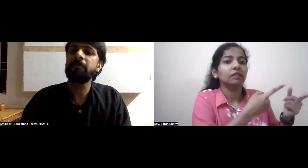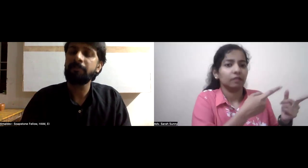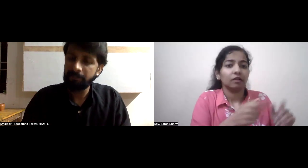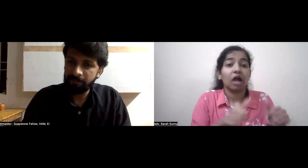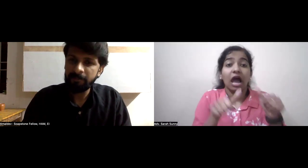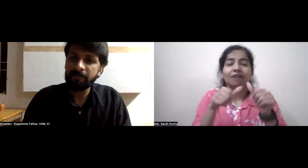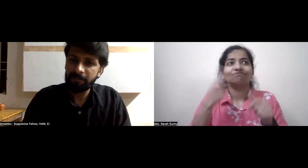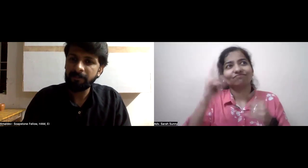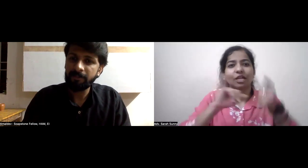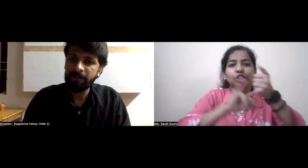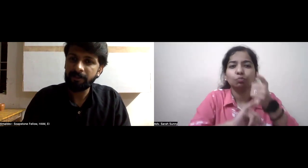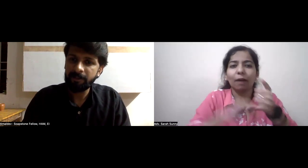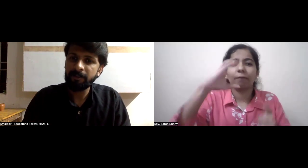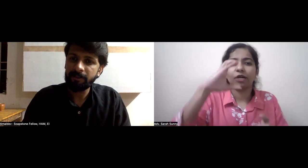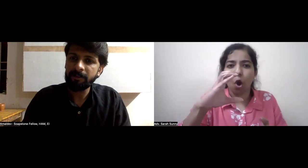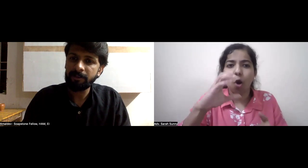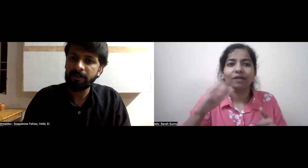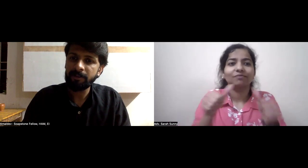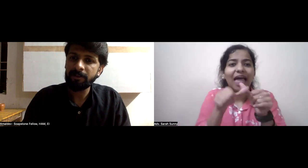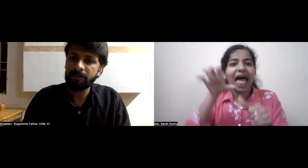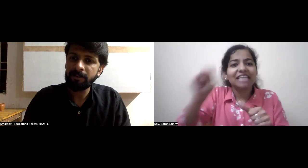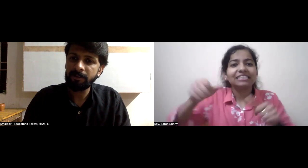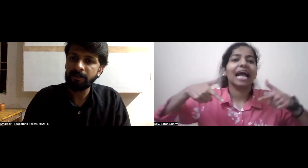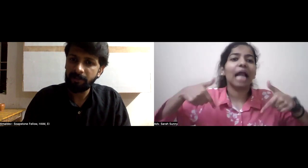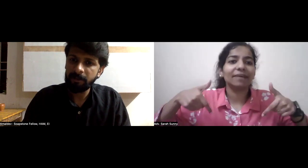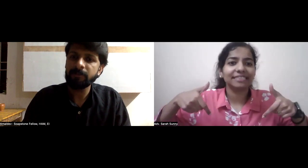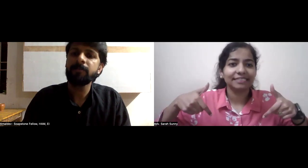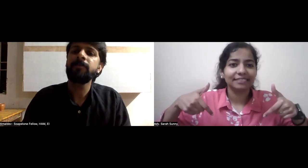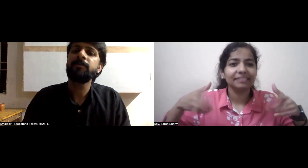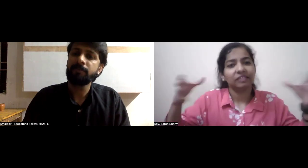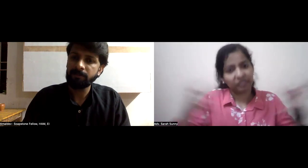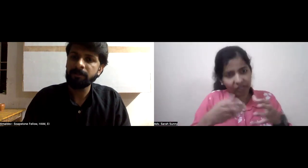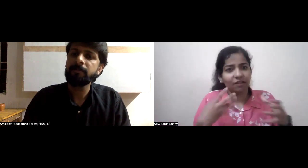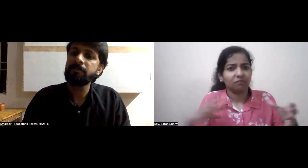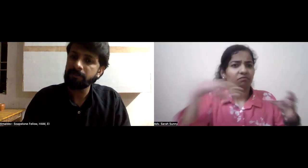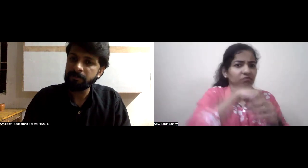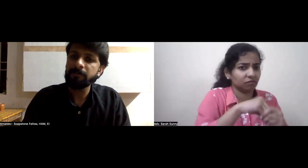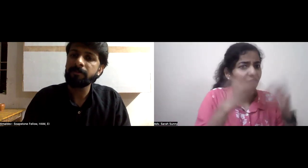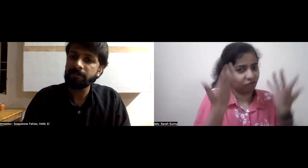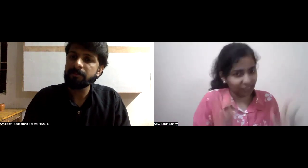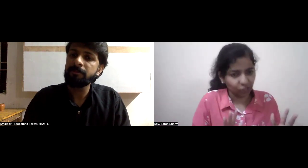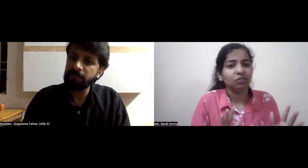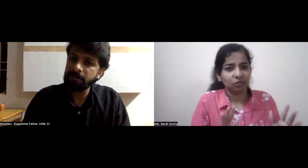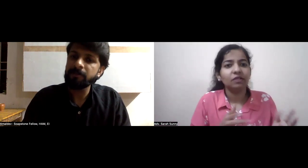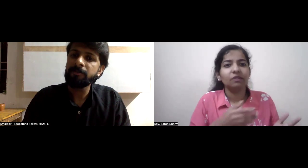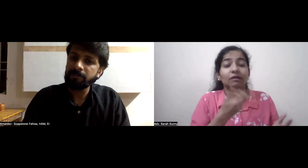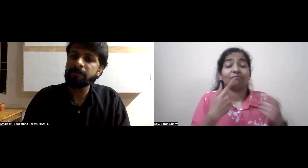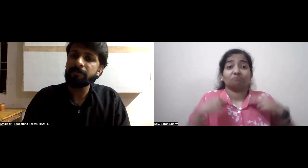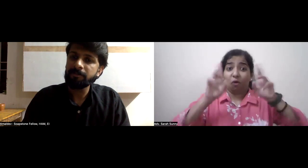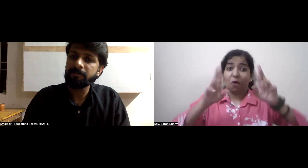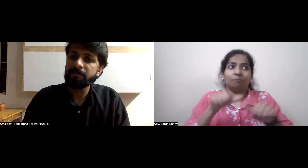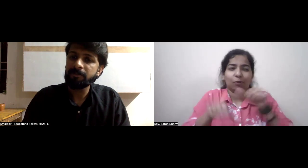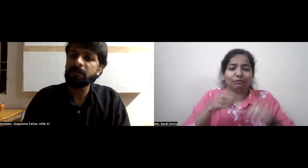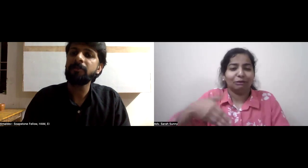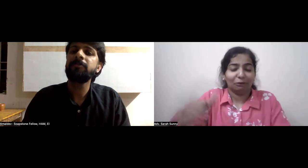also, met the Chief Justice of India to give and to give